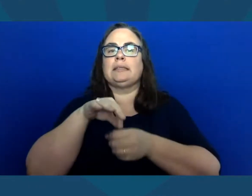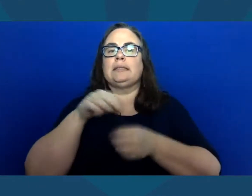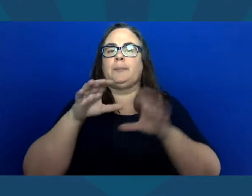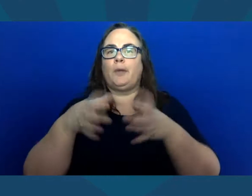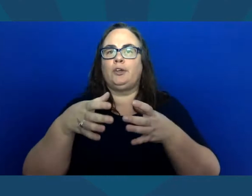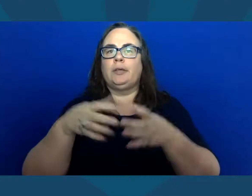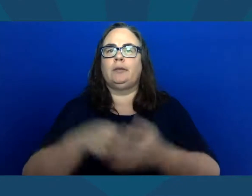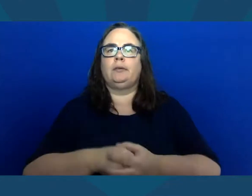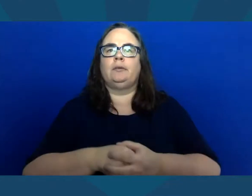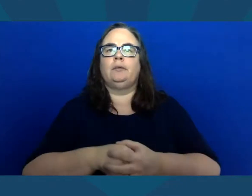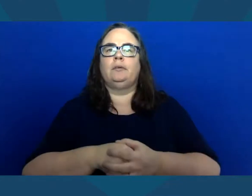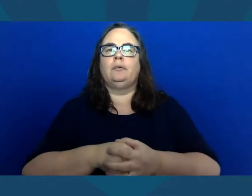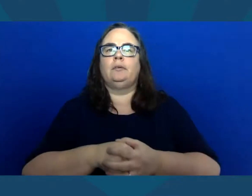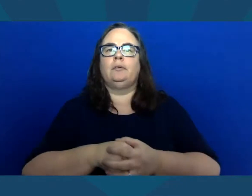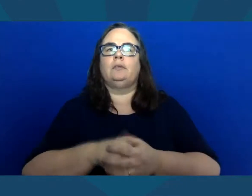Surprise Tea Party,